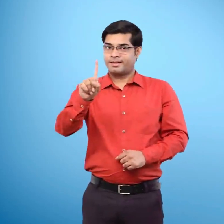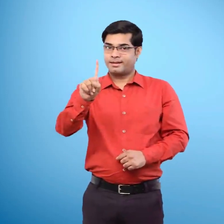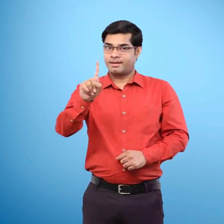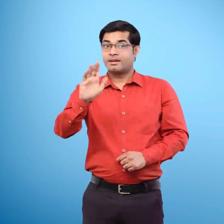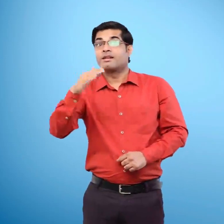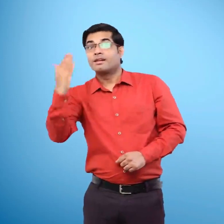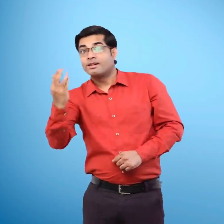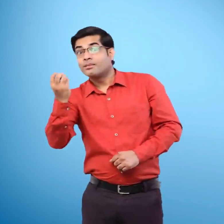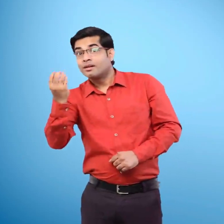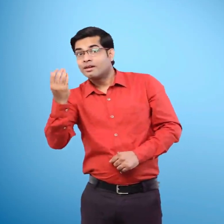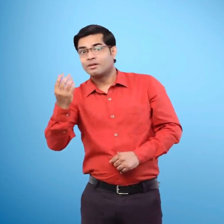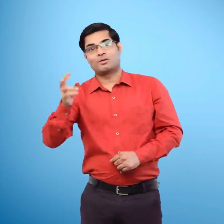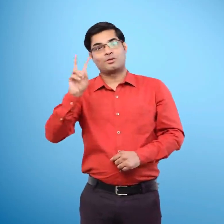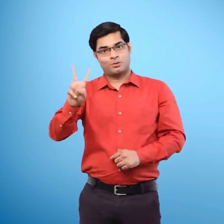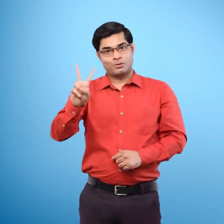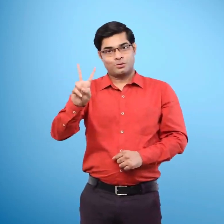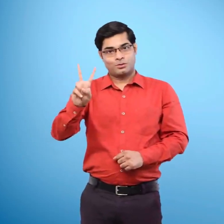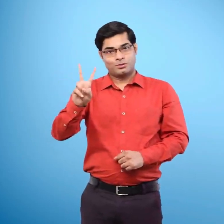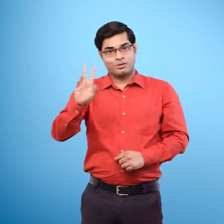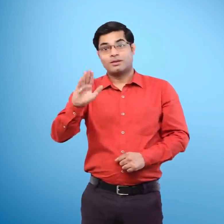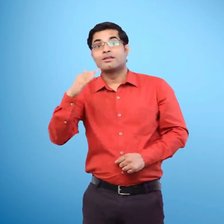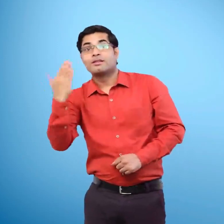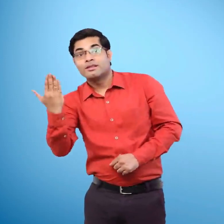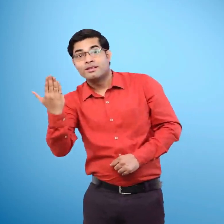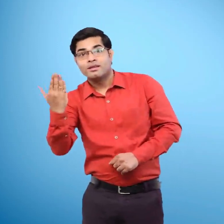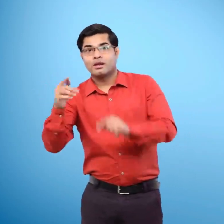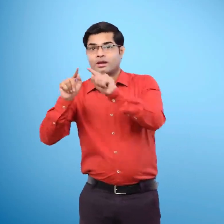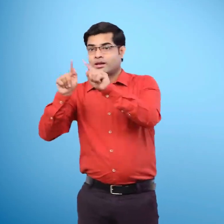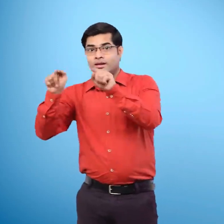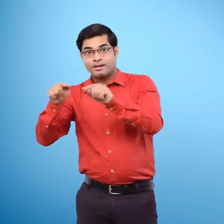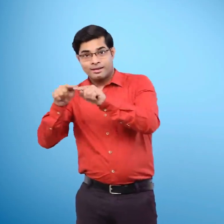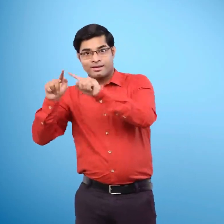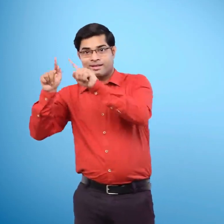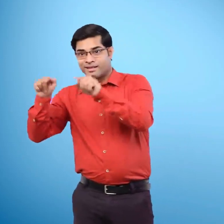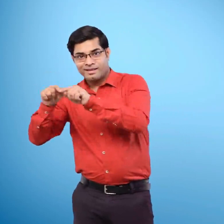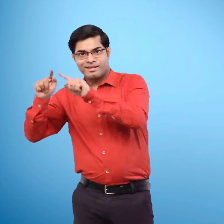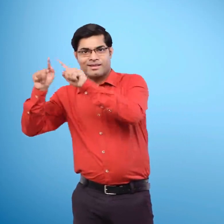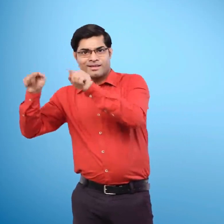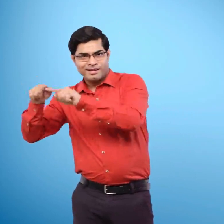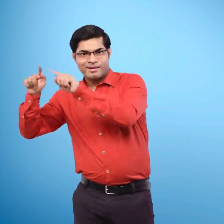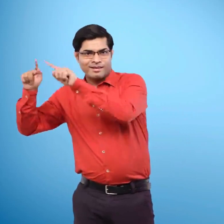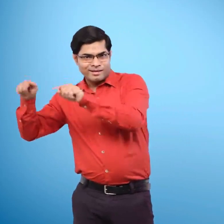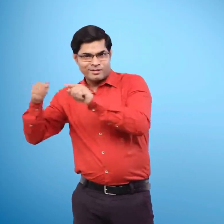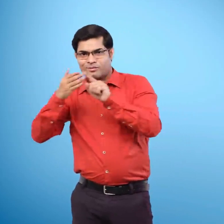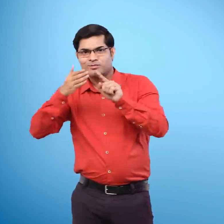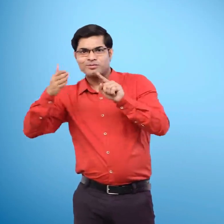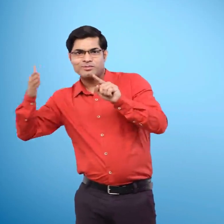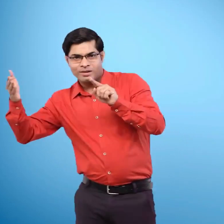1. Box 4, number 2. Box 5, 6, 7 and